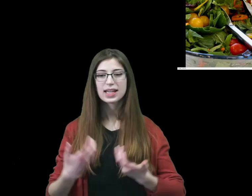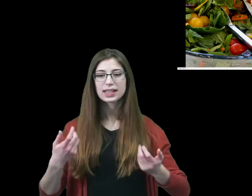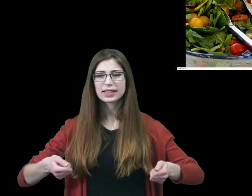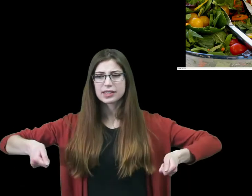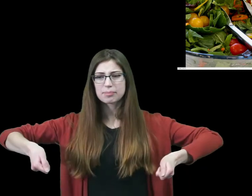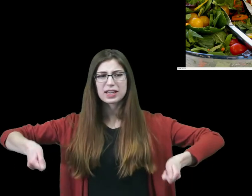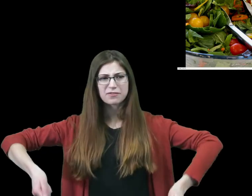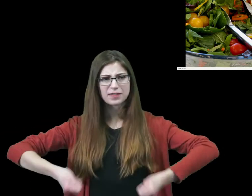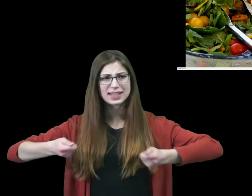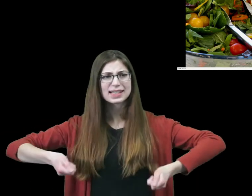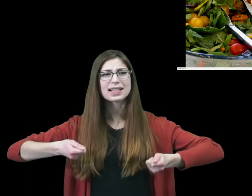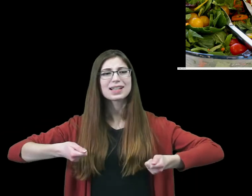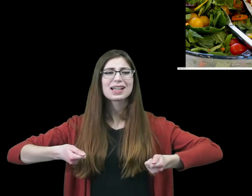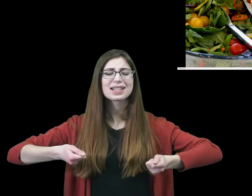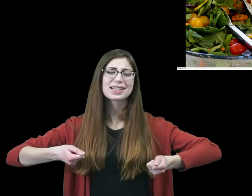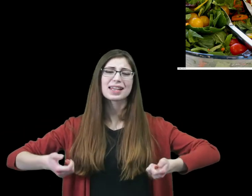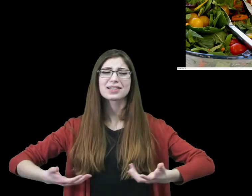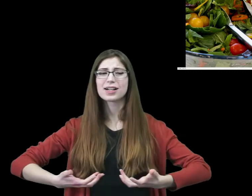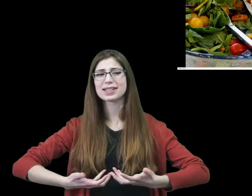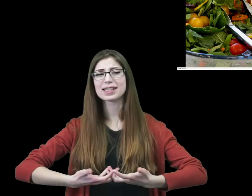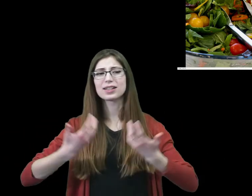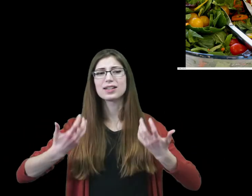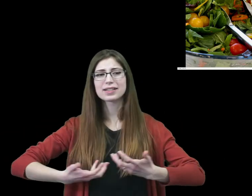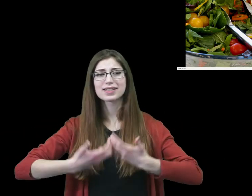Like those big fancy salad tossing claws.